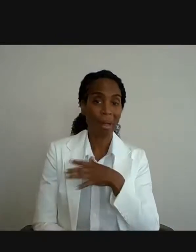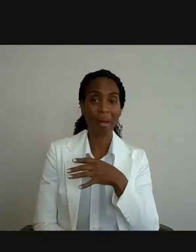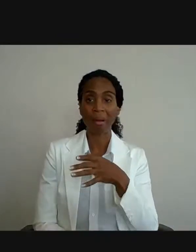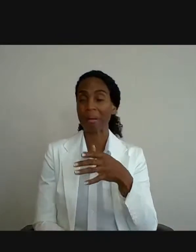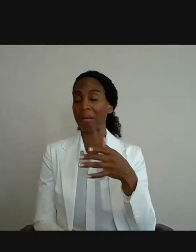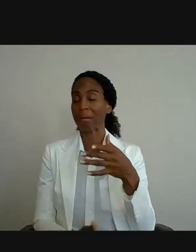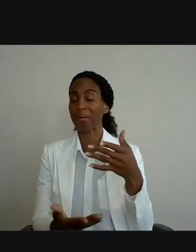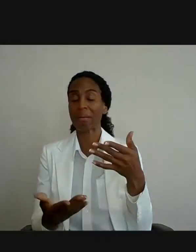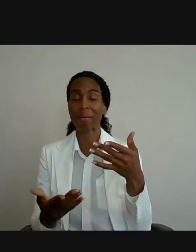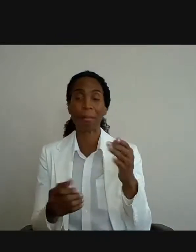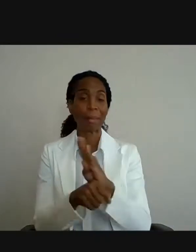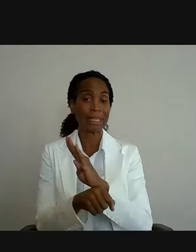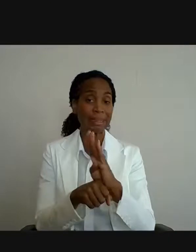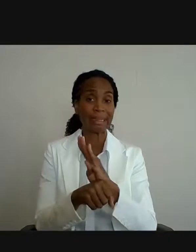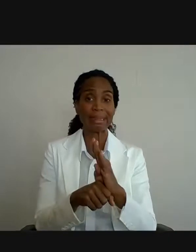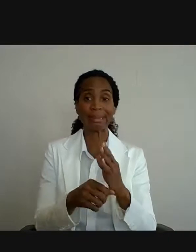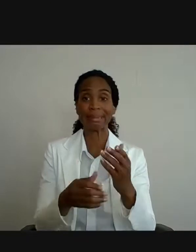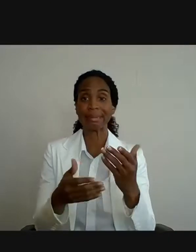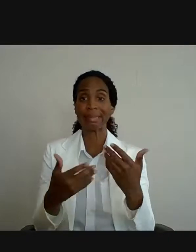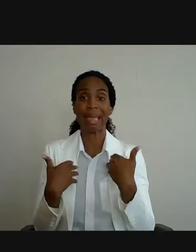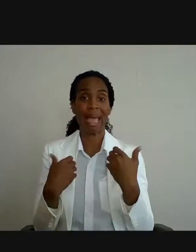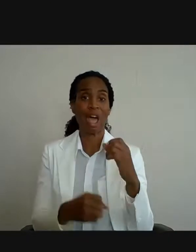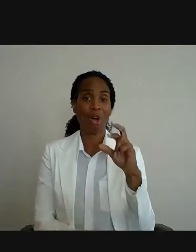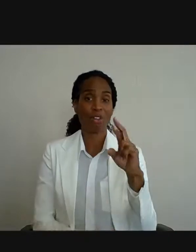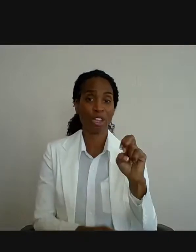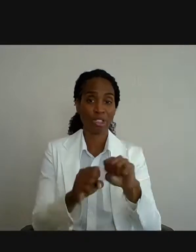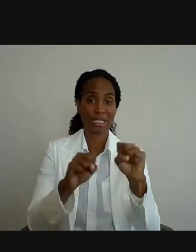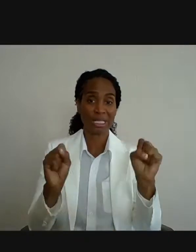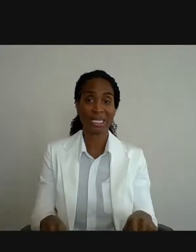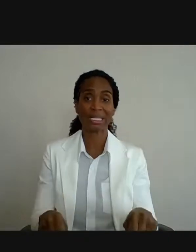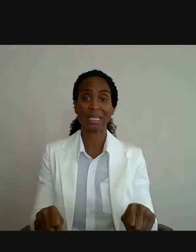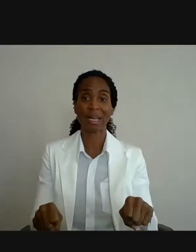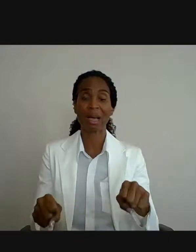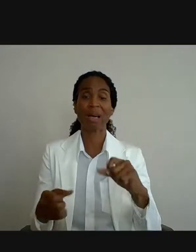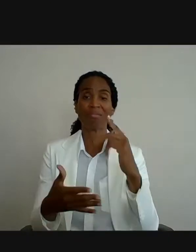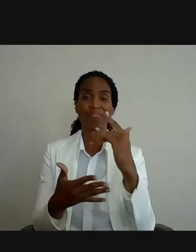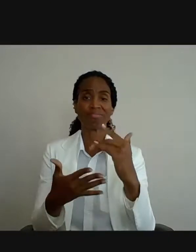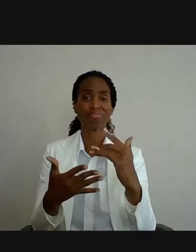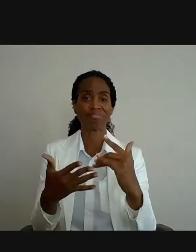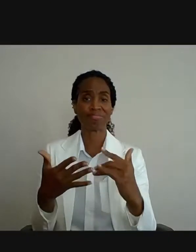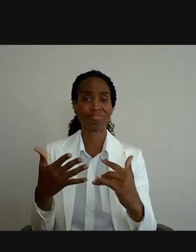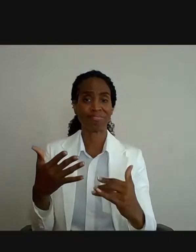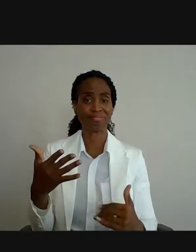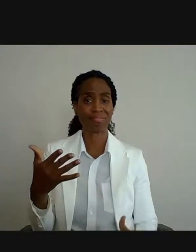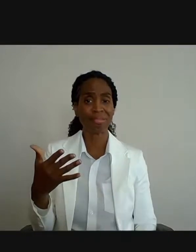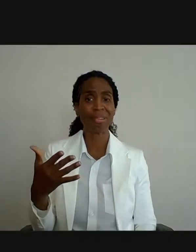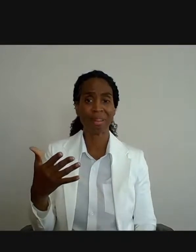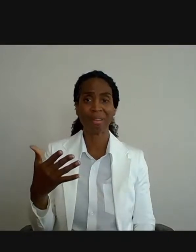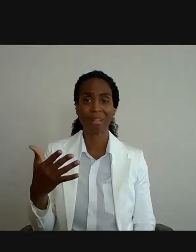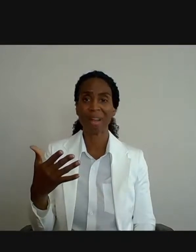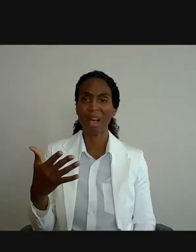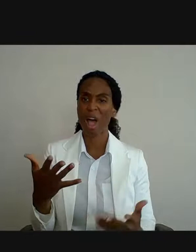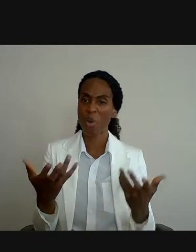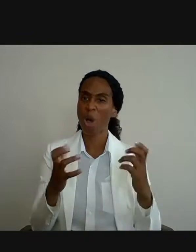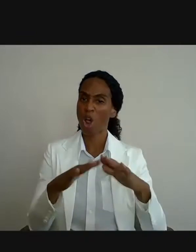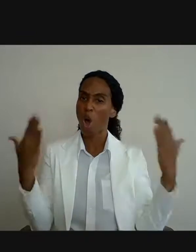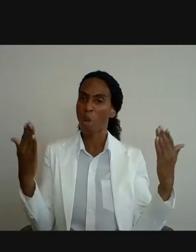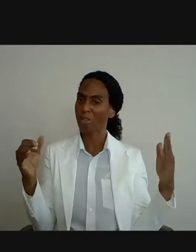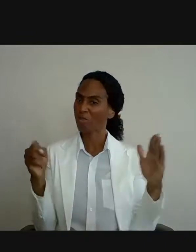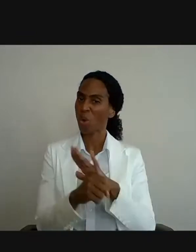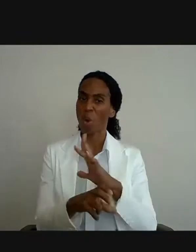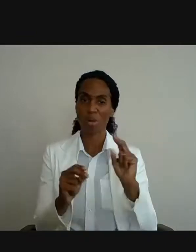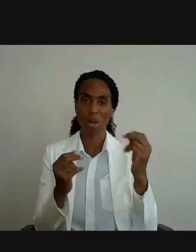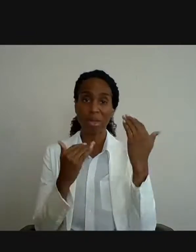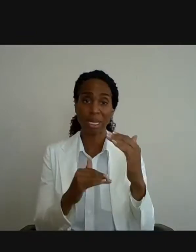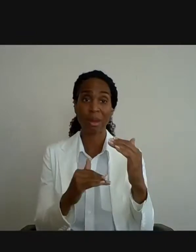business, whether it's a healthcare system, and then, the people